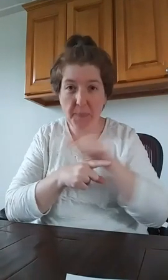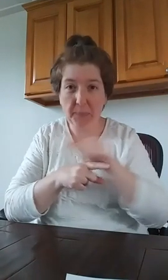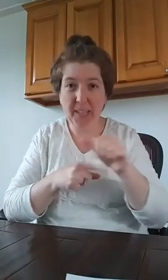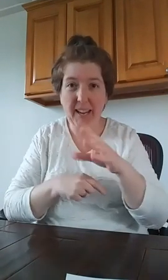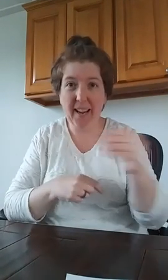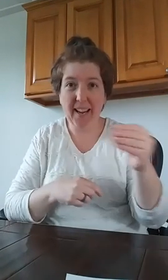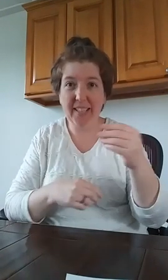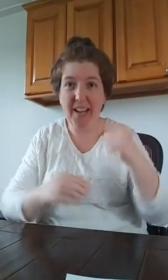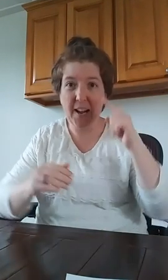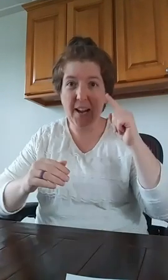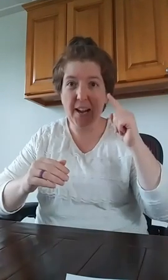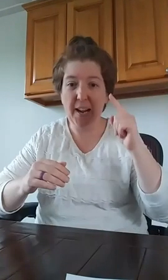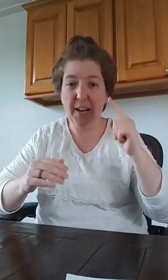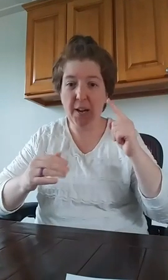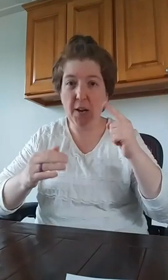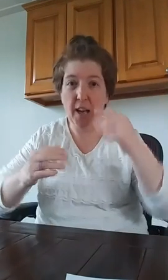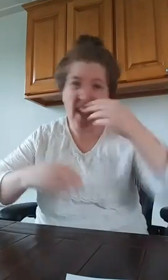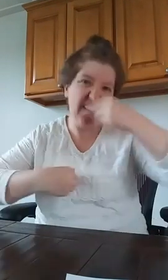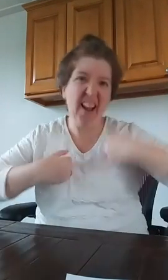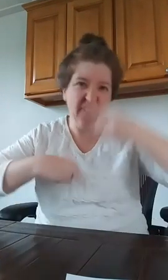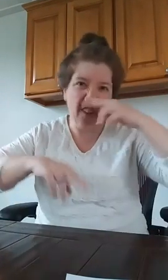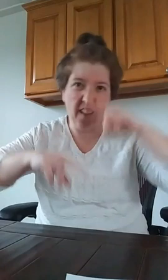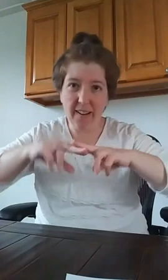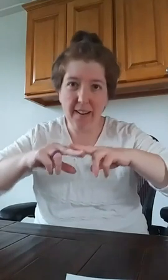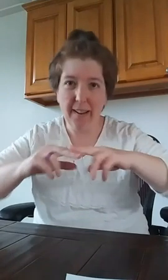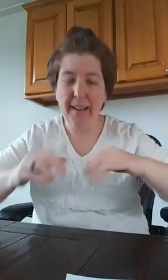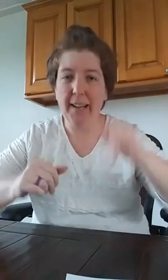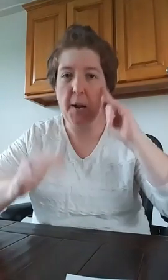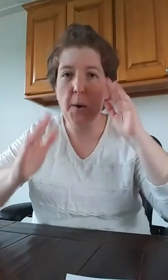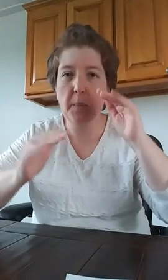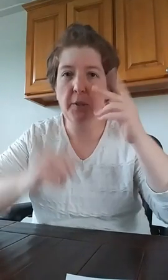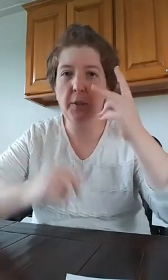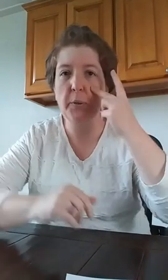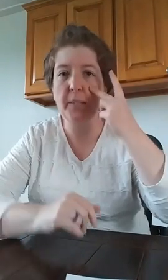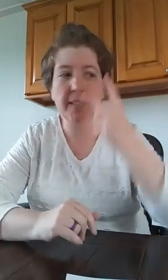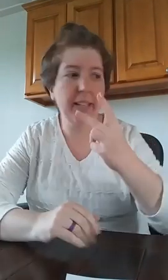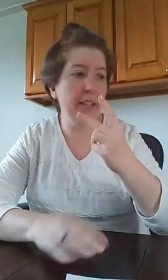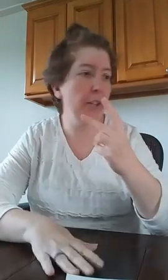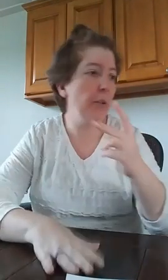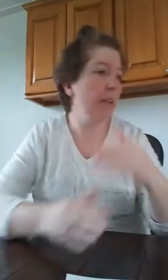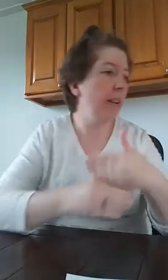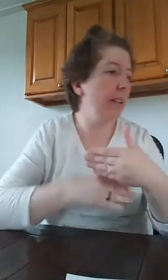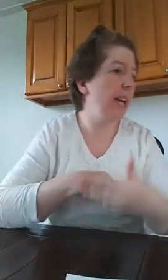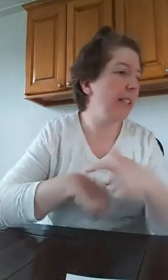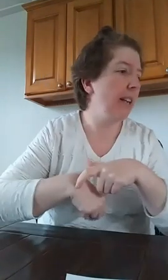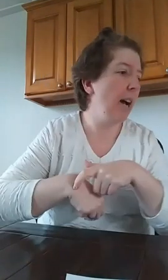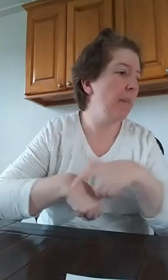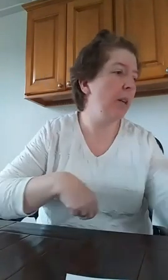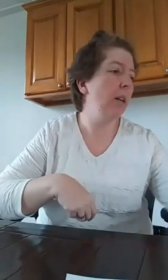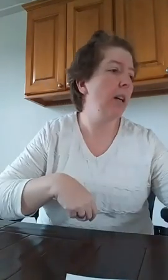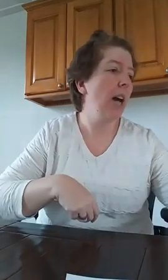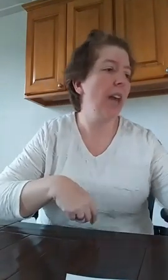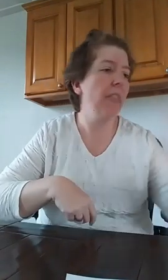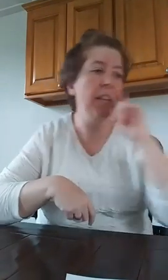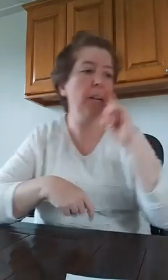and i can have fun and i hope to see you next time i think